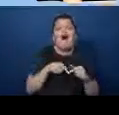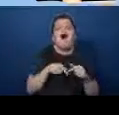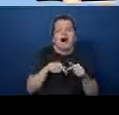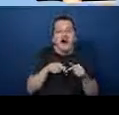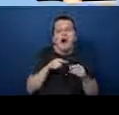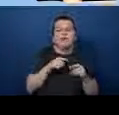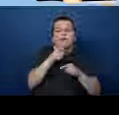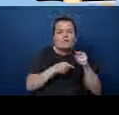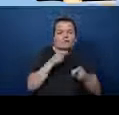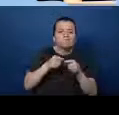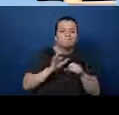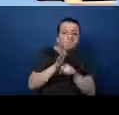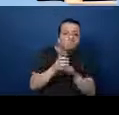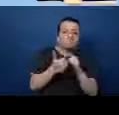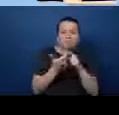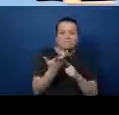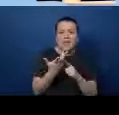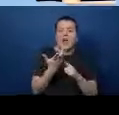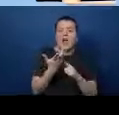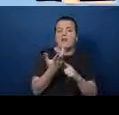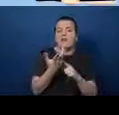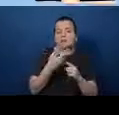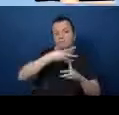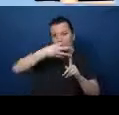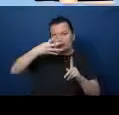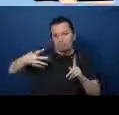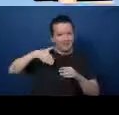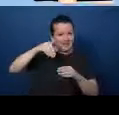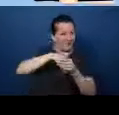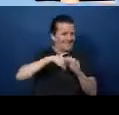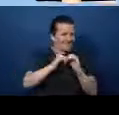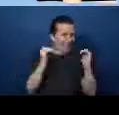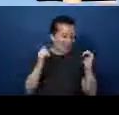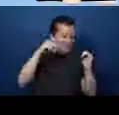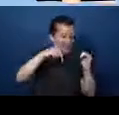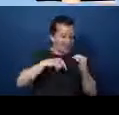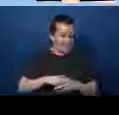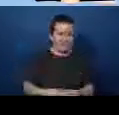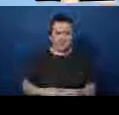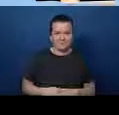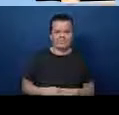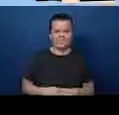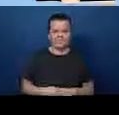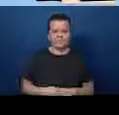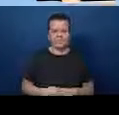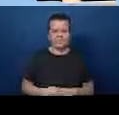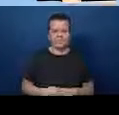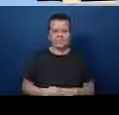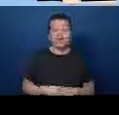mentioned, the literature review covered other forms of school violence, not just